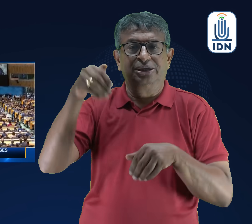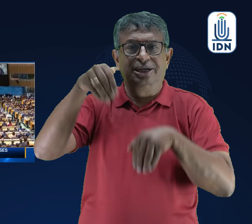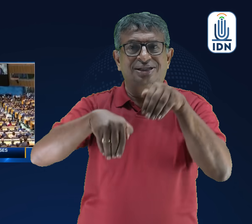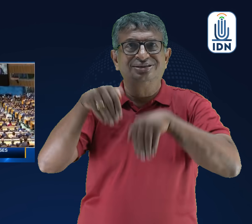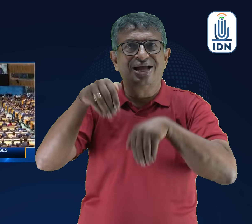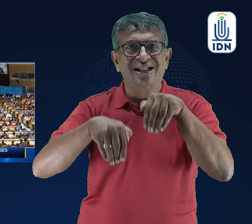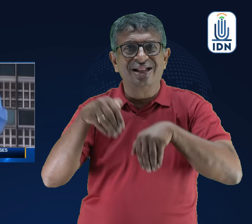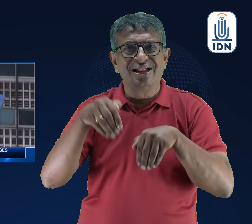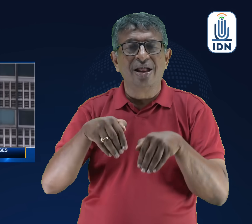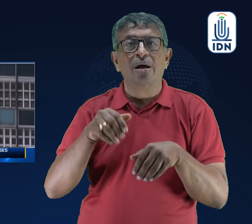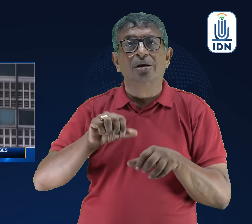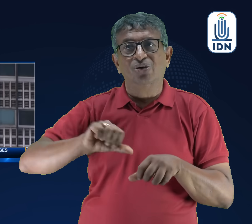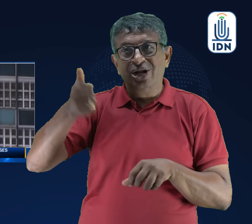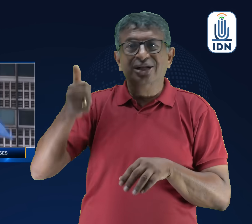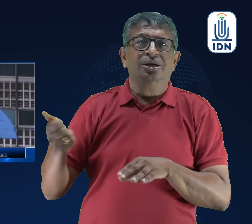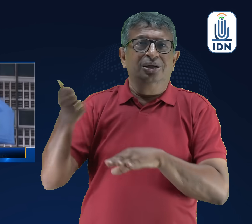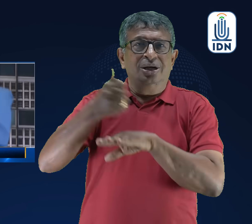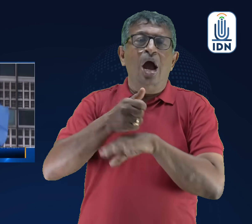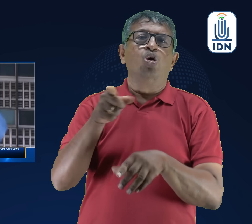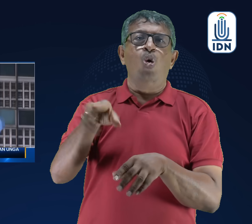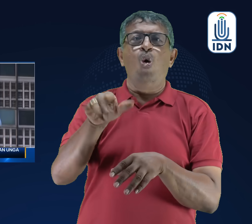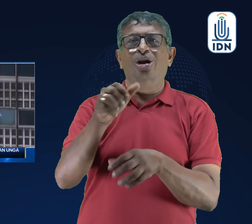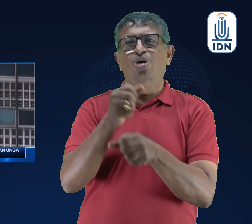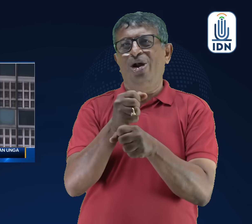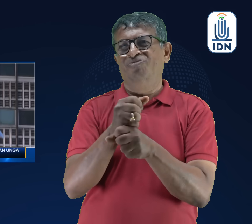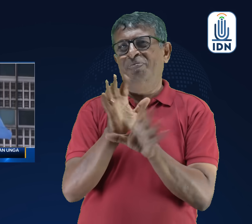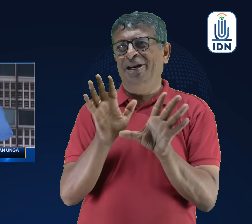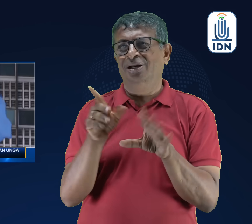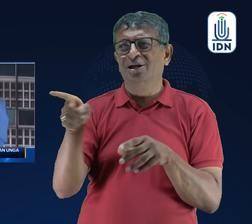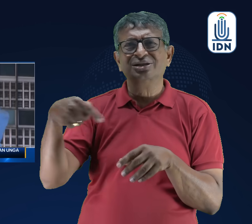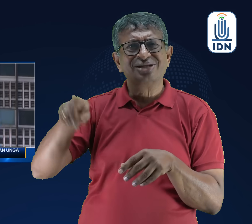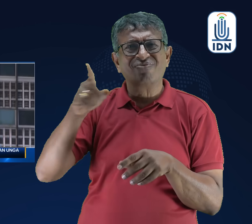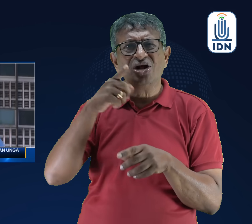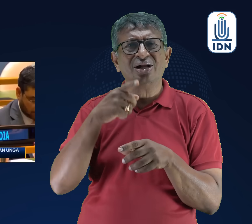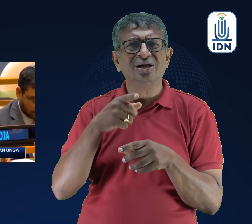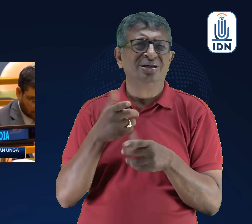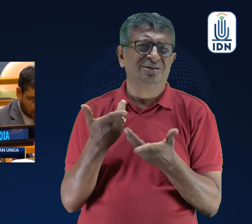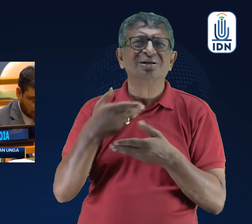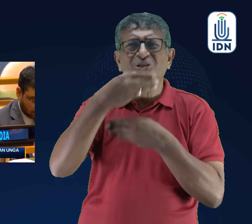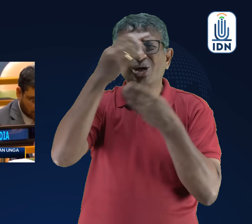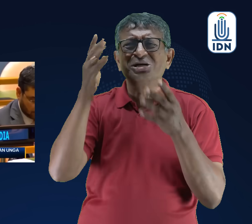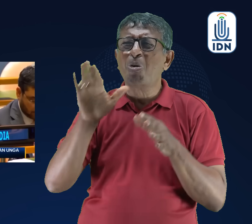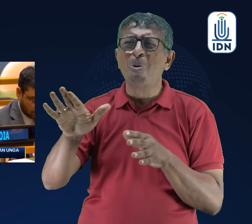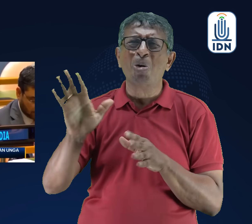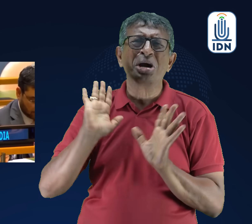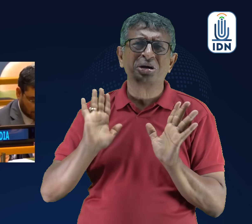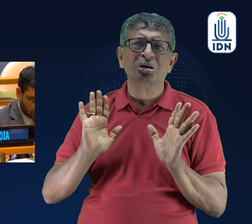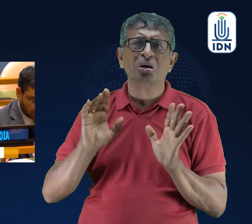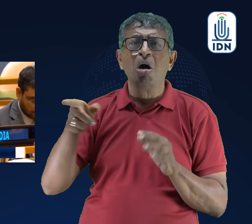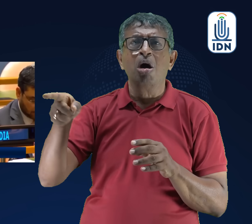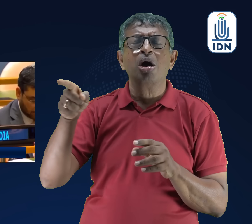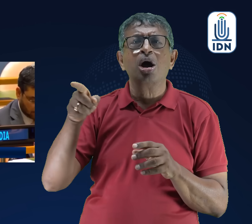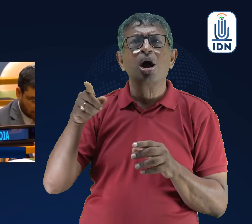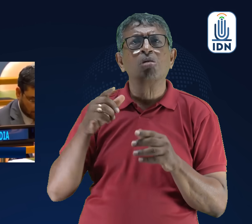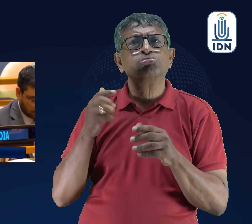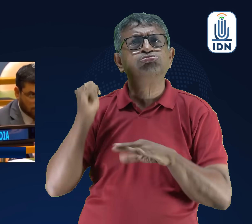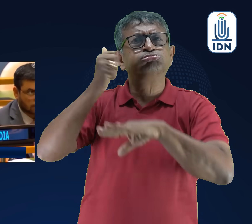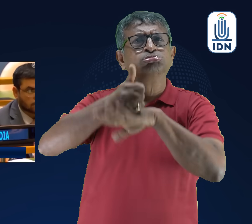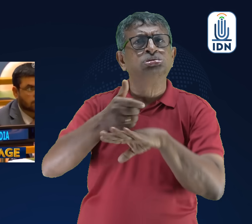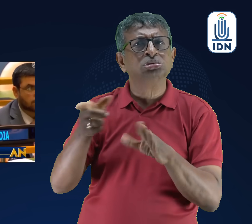what has changed now? Listen to what the Indian envoy said. Mr. President, any coherent policy to address a post-conflict